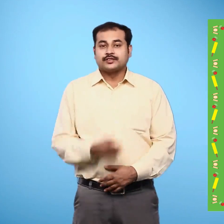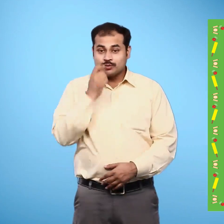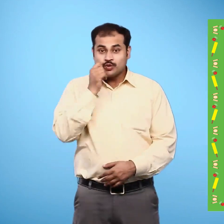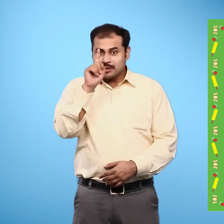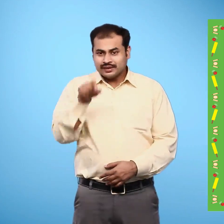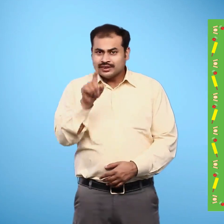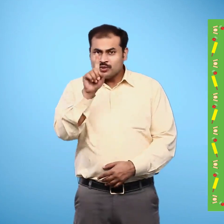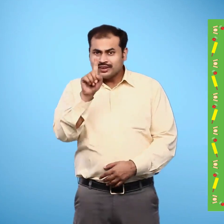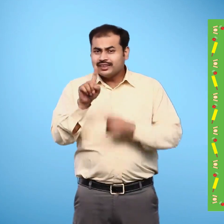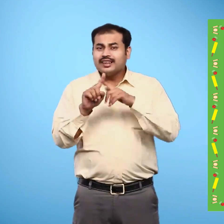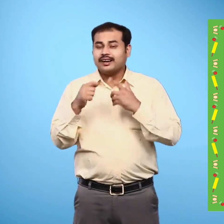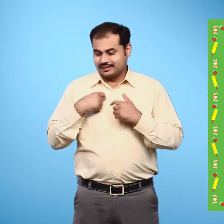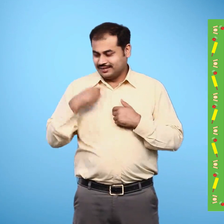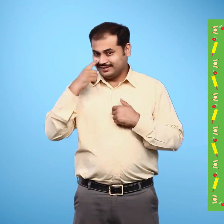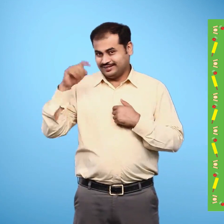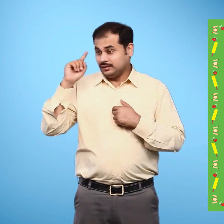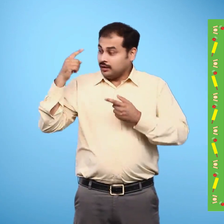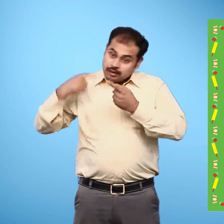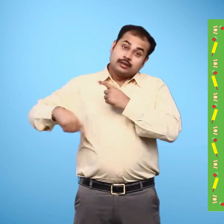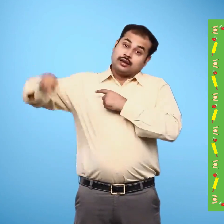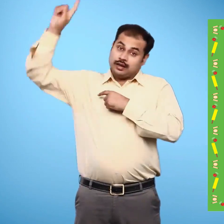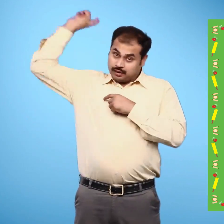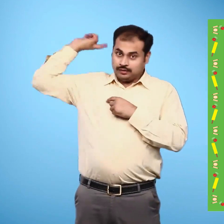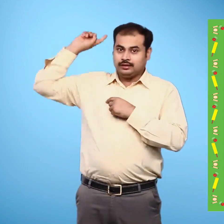One boy is standing behind the first girl,